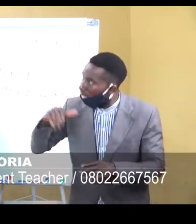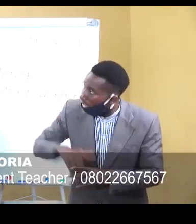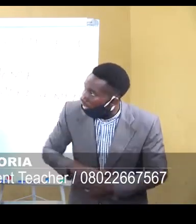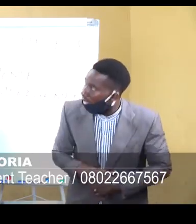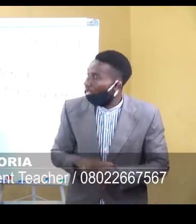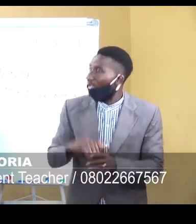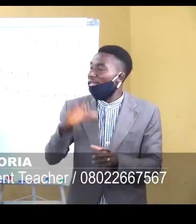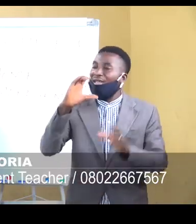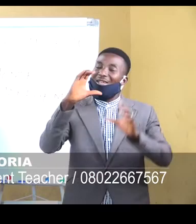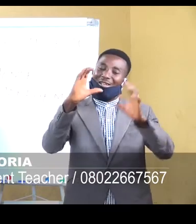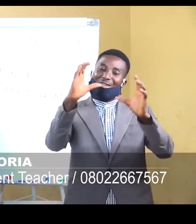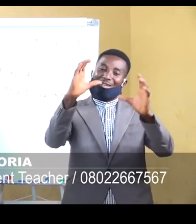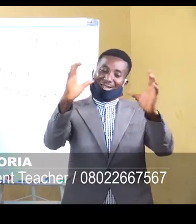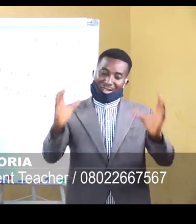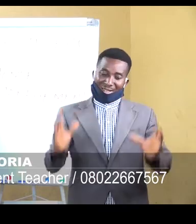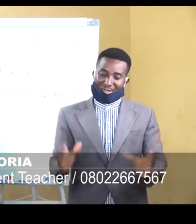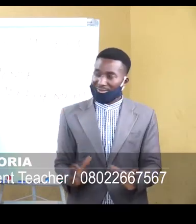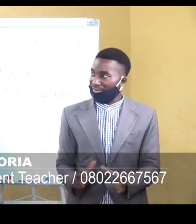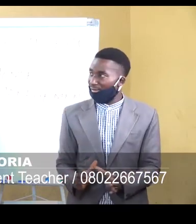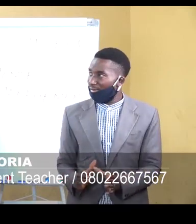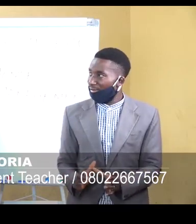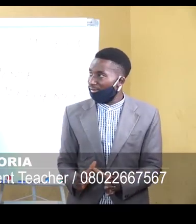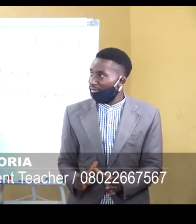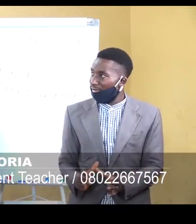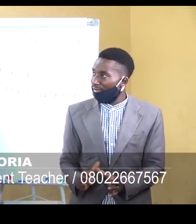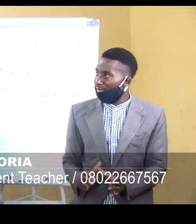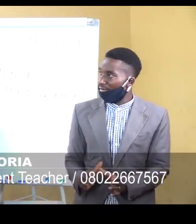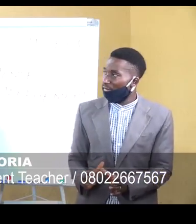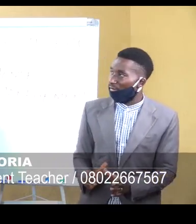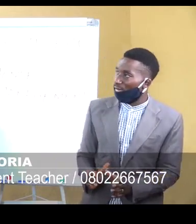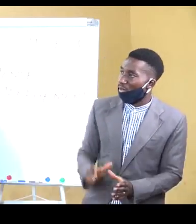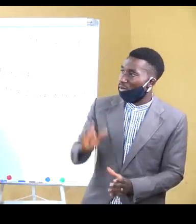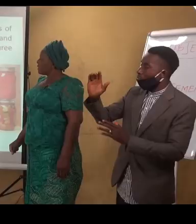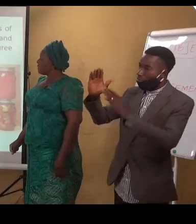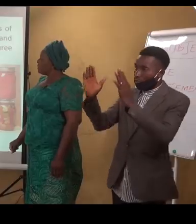The containers and the things to be what? Germ-free.